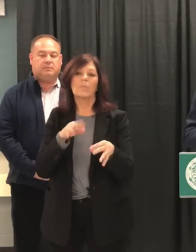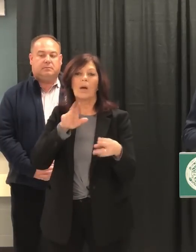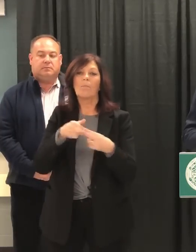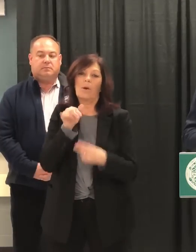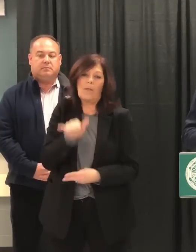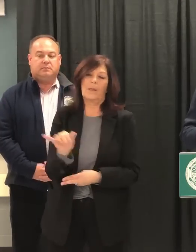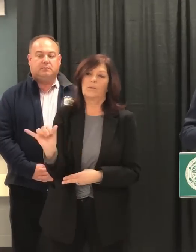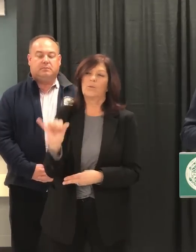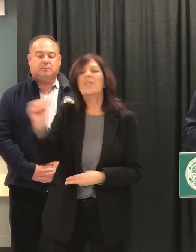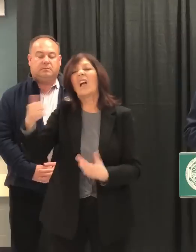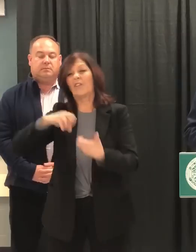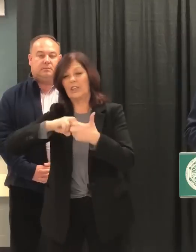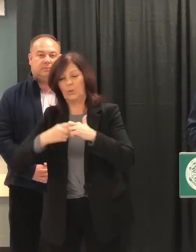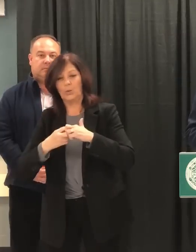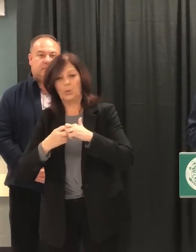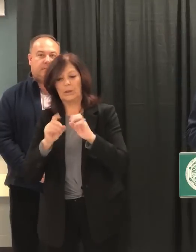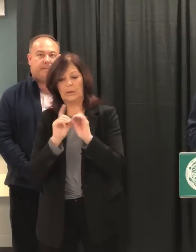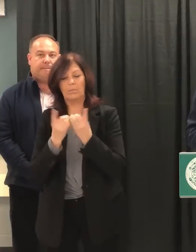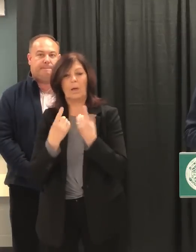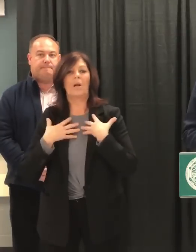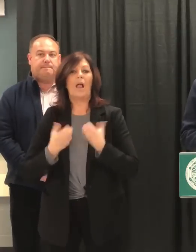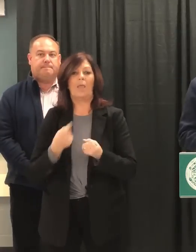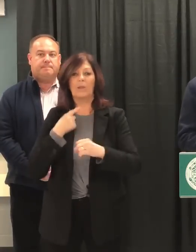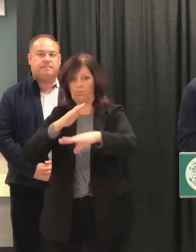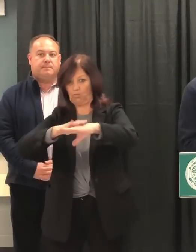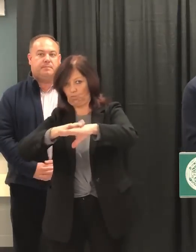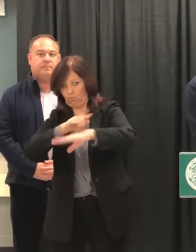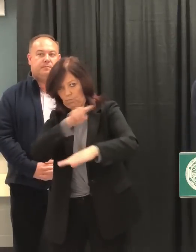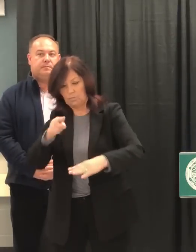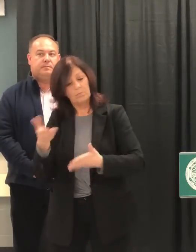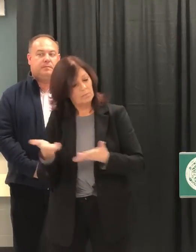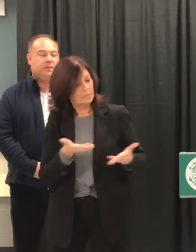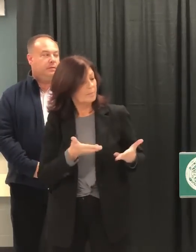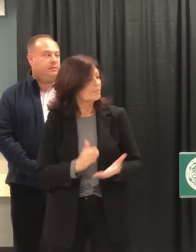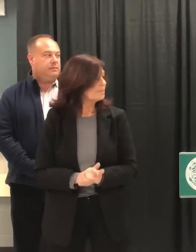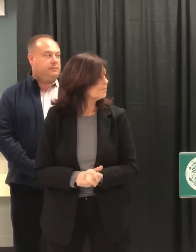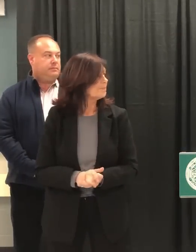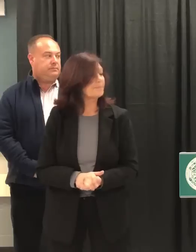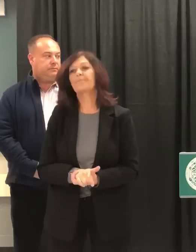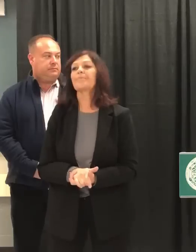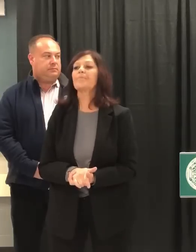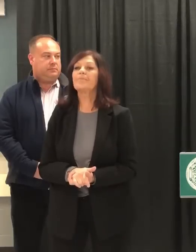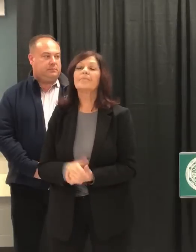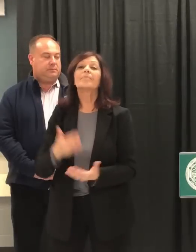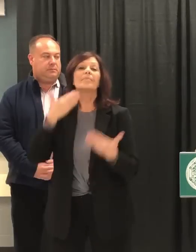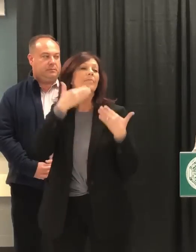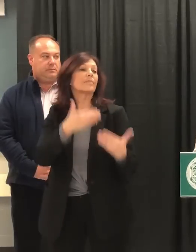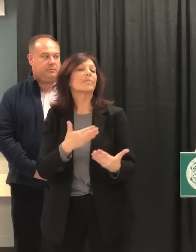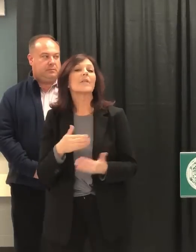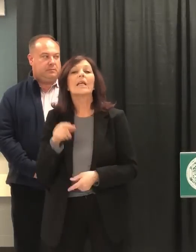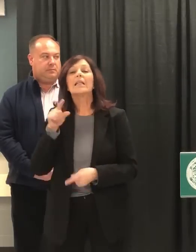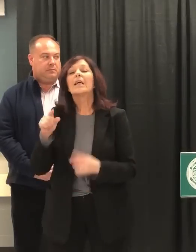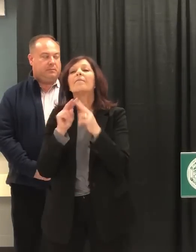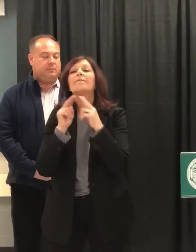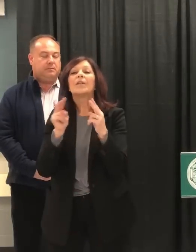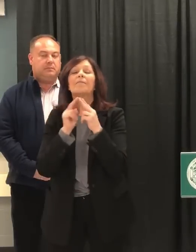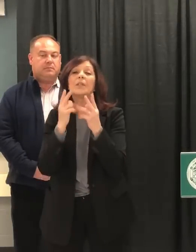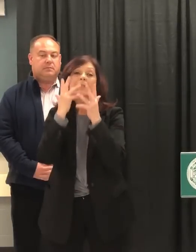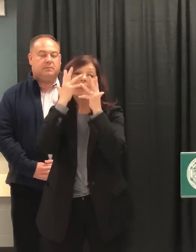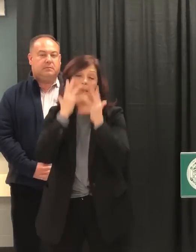as well as some other issues that the Department of Health wants to warn about. Dr. Burstein? Thank you. Thank you. So these are very, very